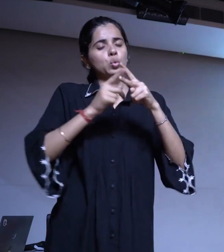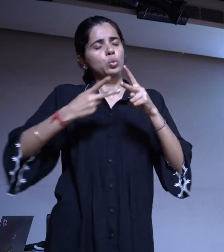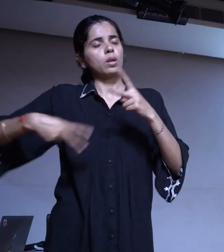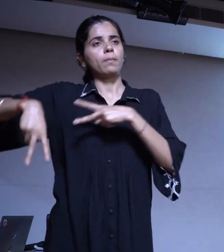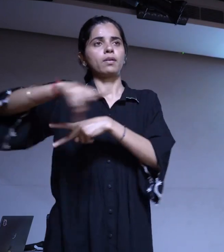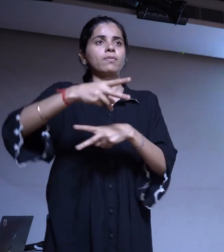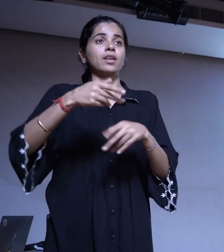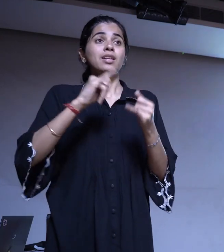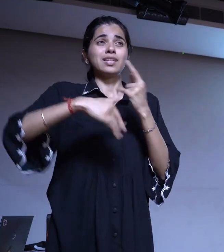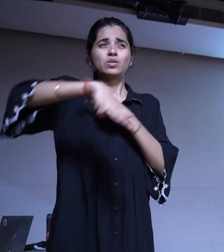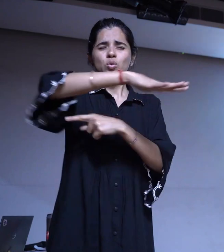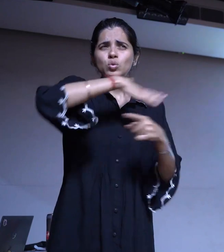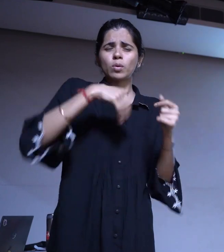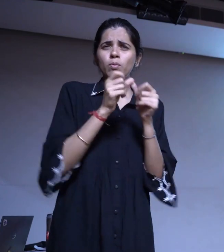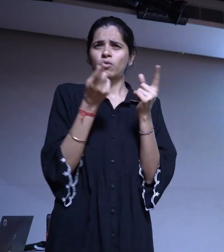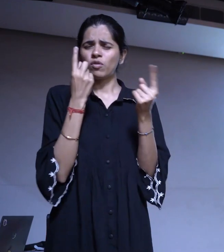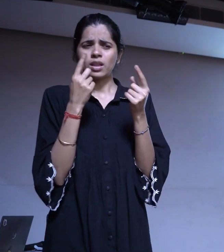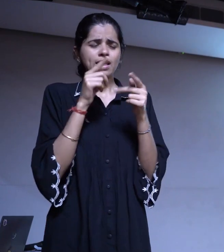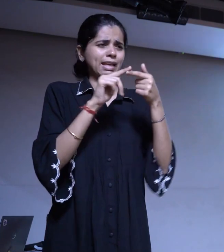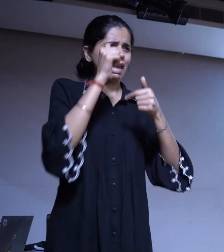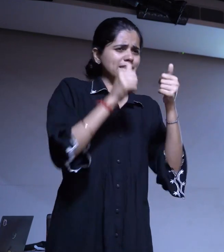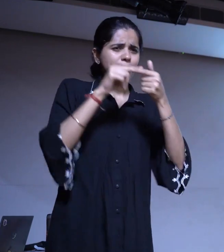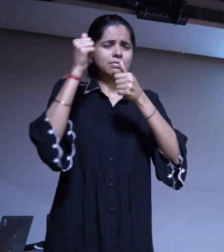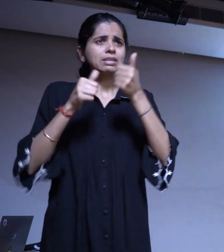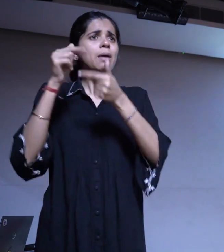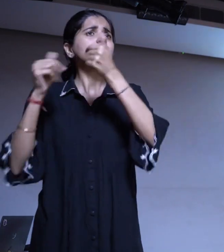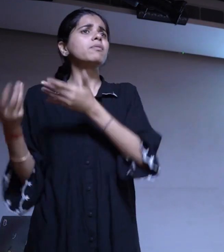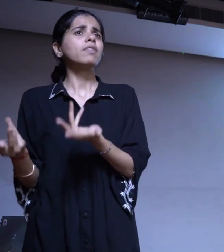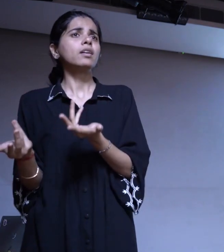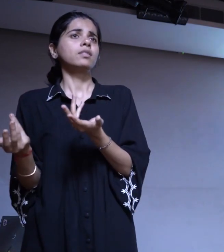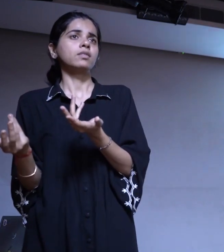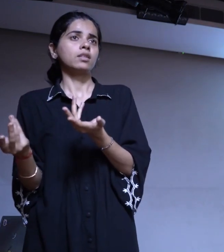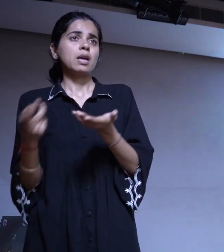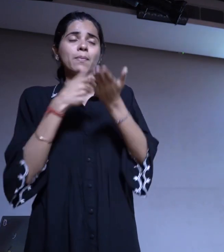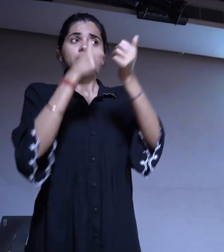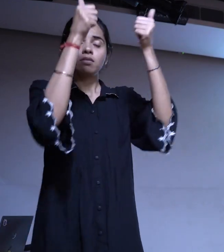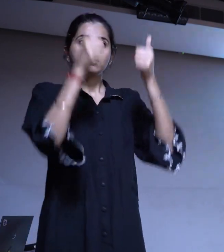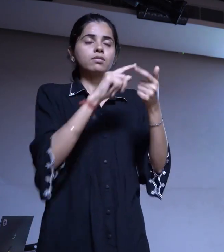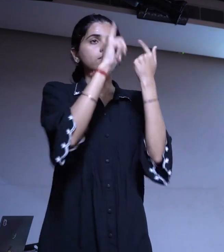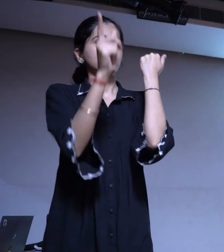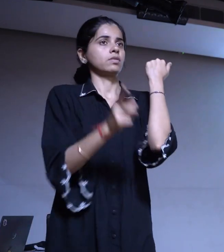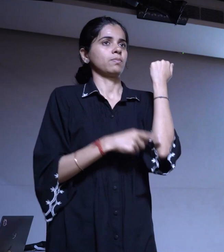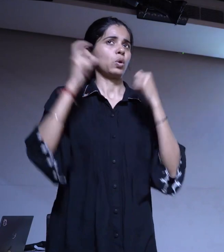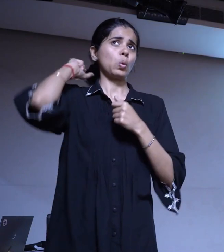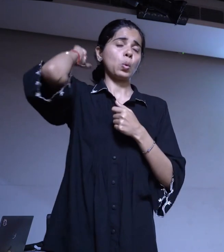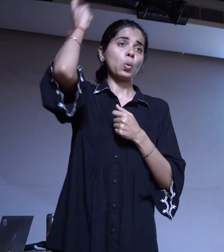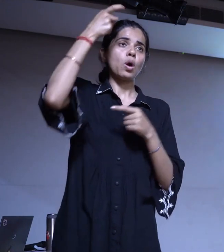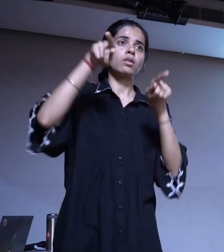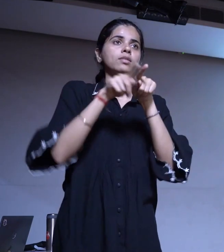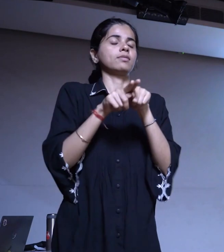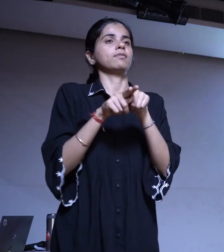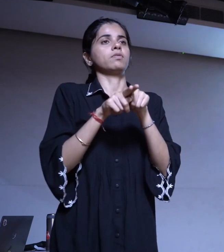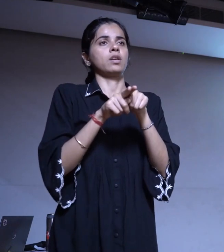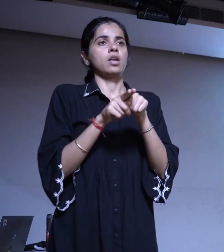as a society we've been quite obsessed with exam performance but exam performance will result only when cognitive skills are in